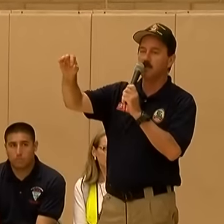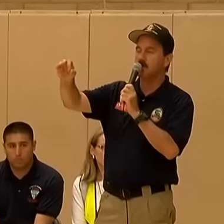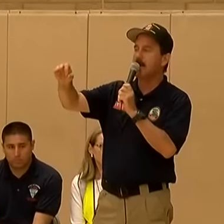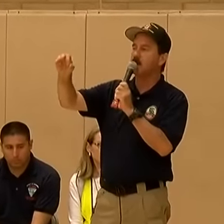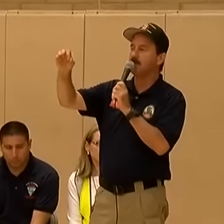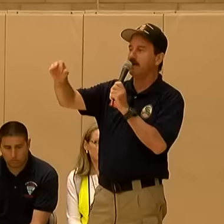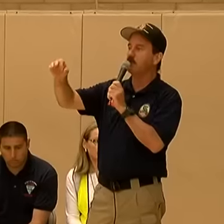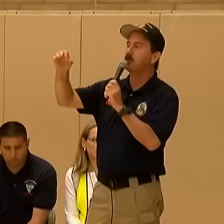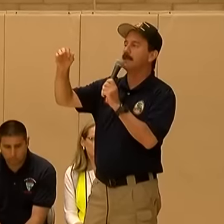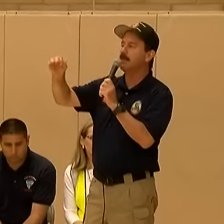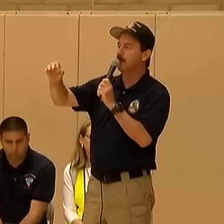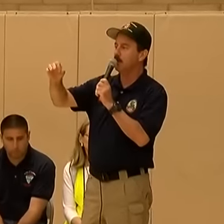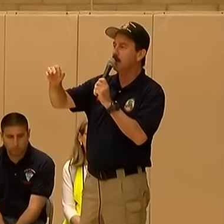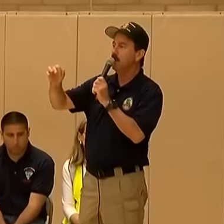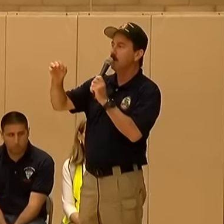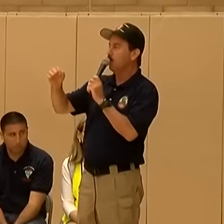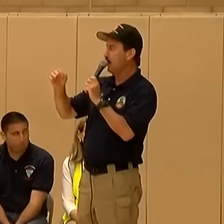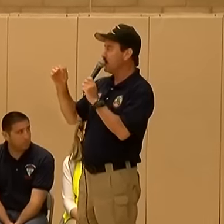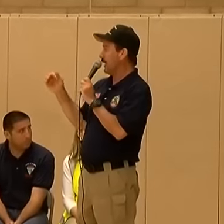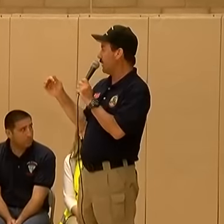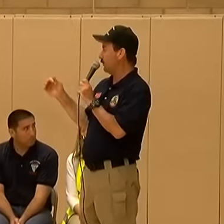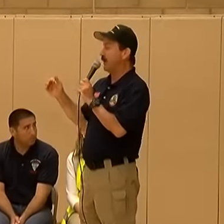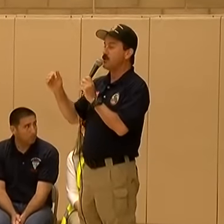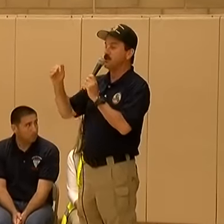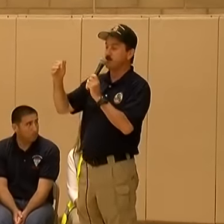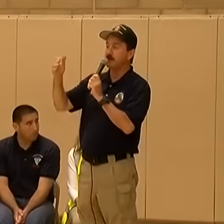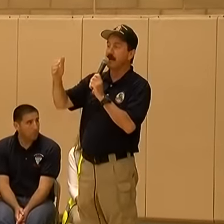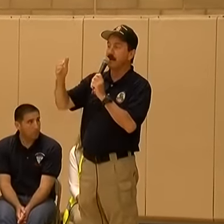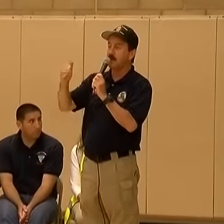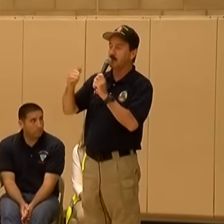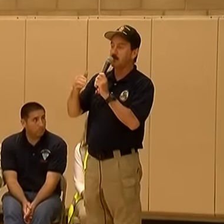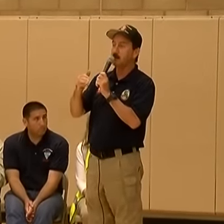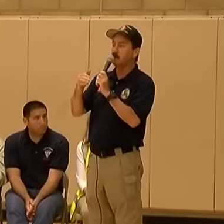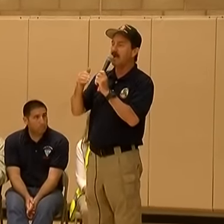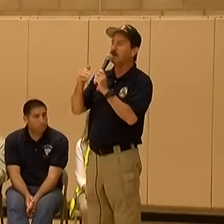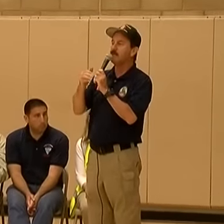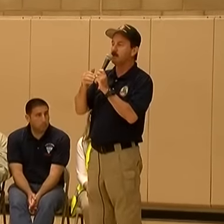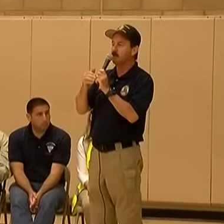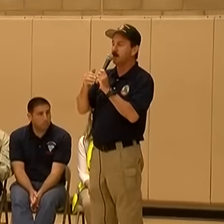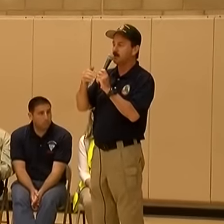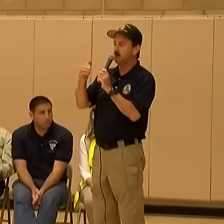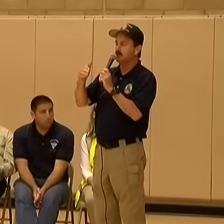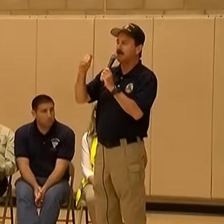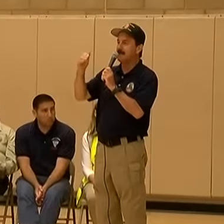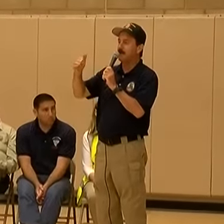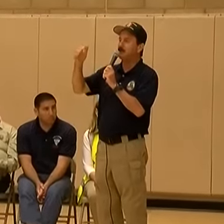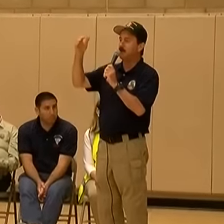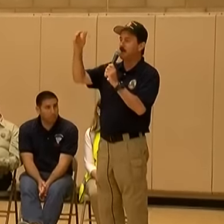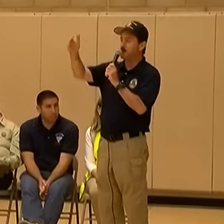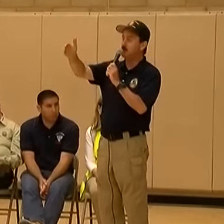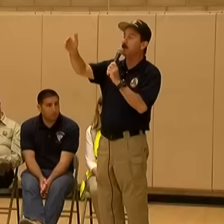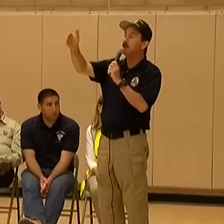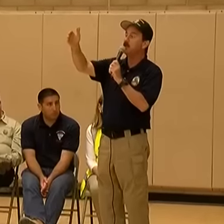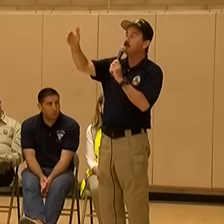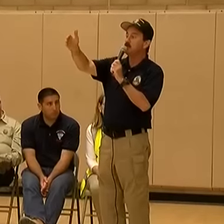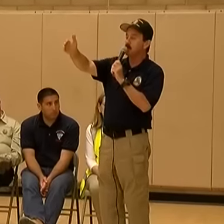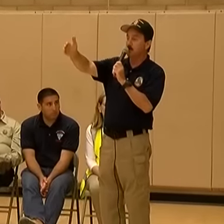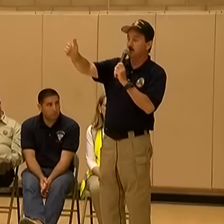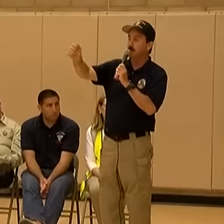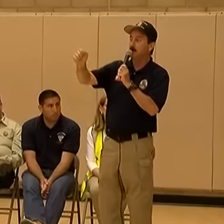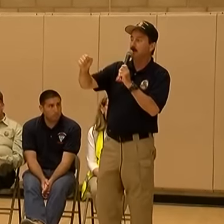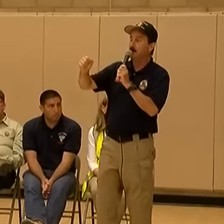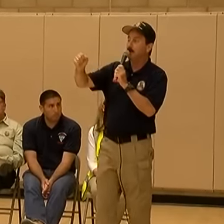on either state or federal level, once that information is provided to us, we will do everything possible to provide that information